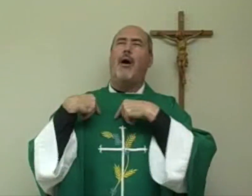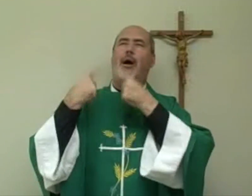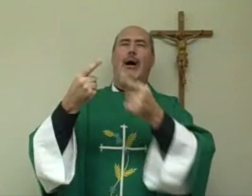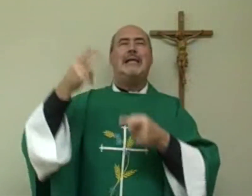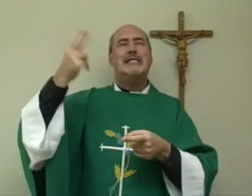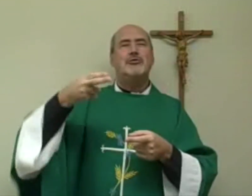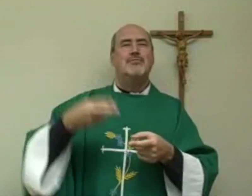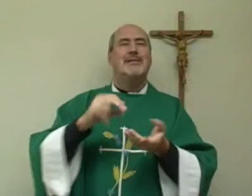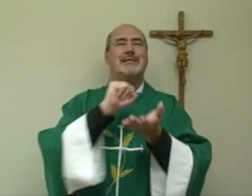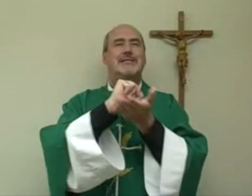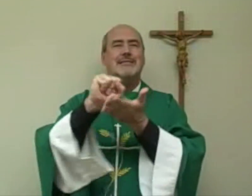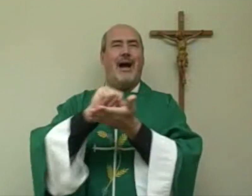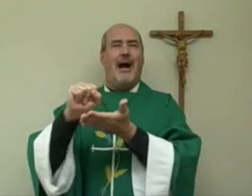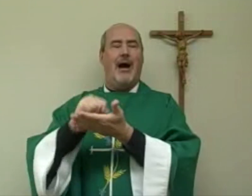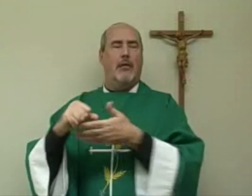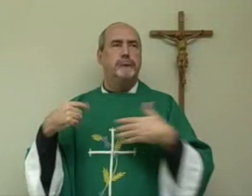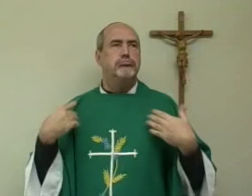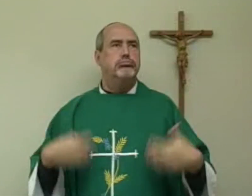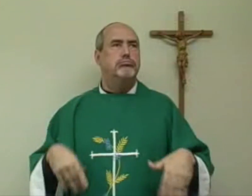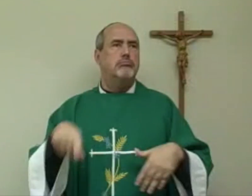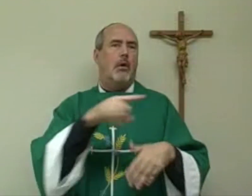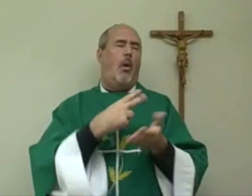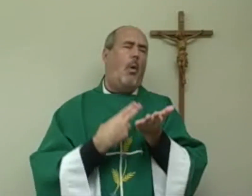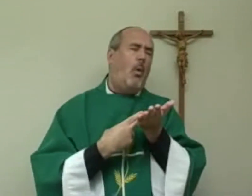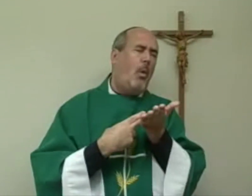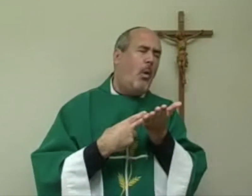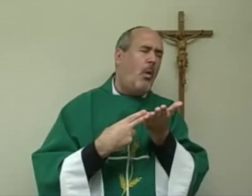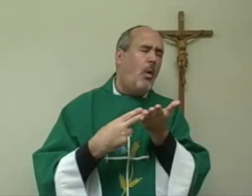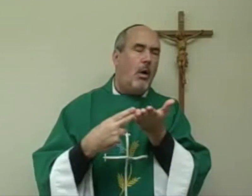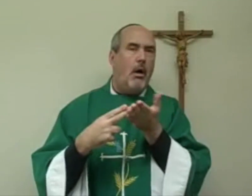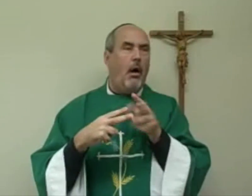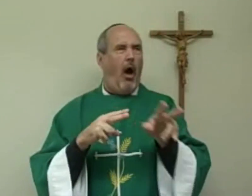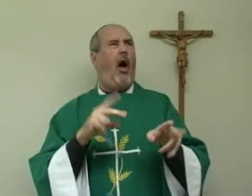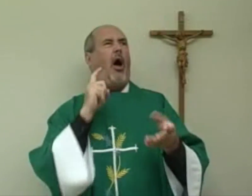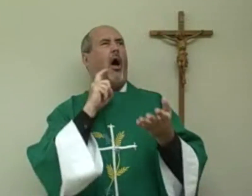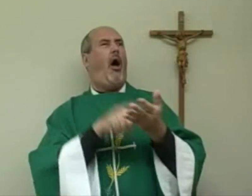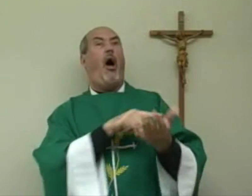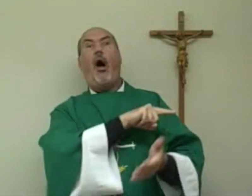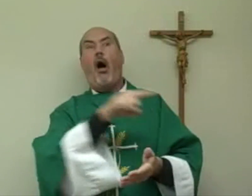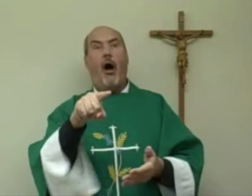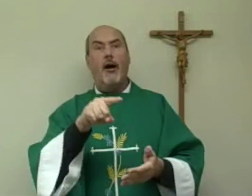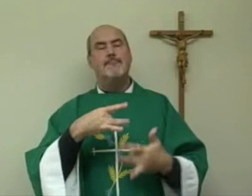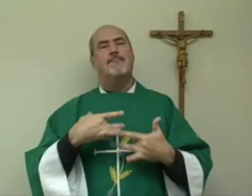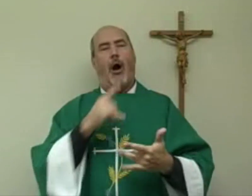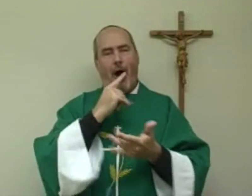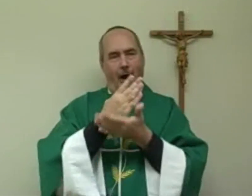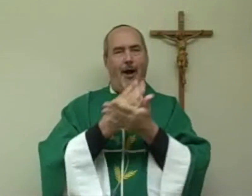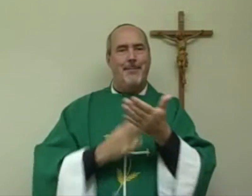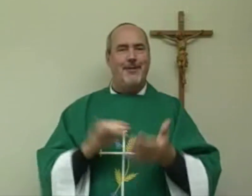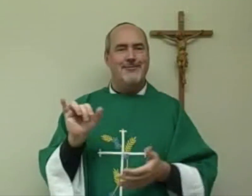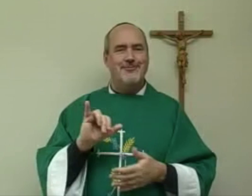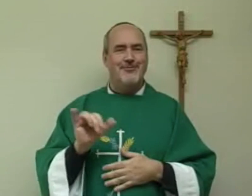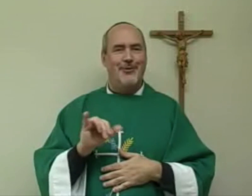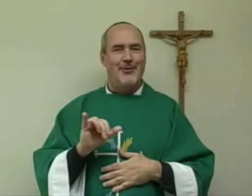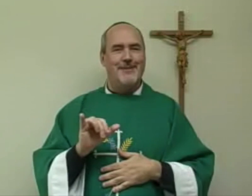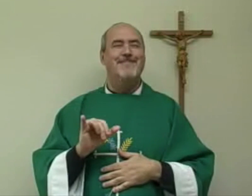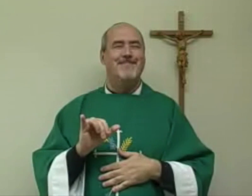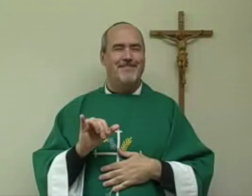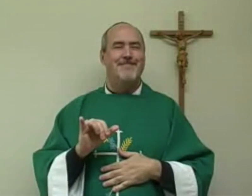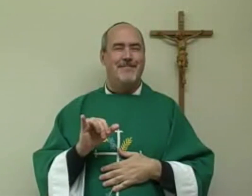is. If we look throughout history, we can see that all of the saints that were the holiest, and one of the things we